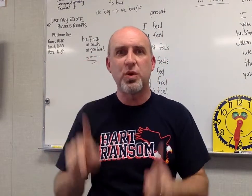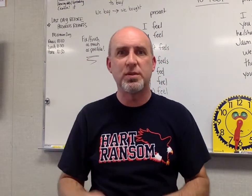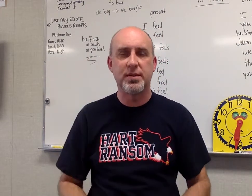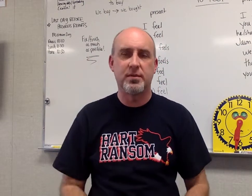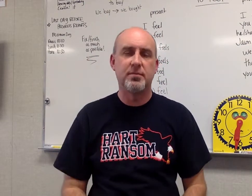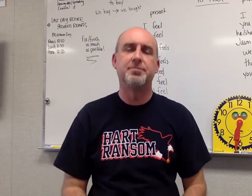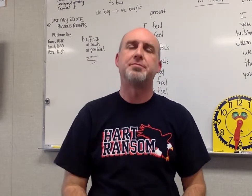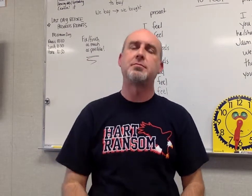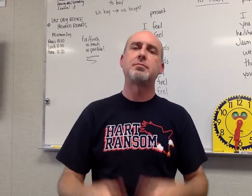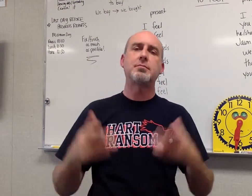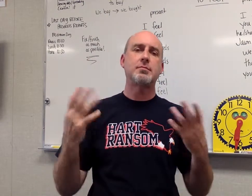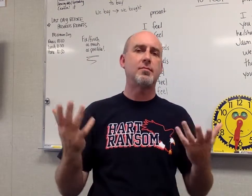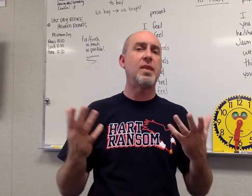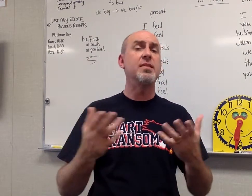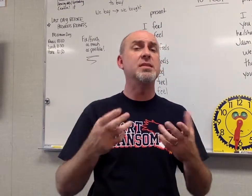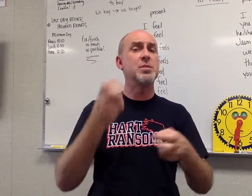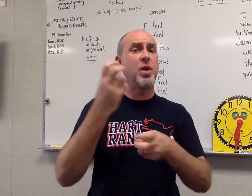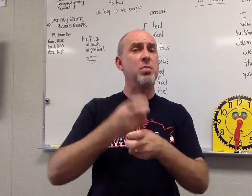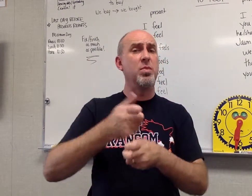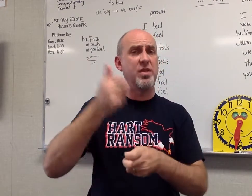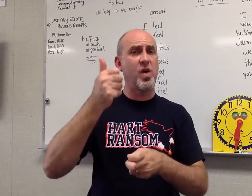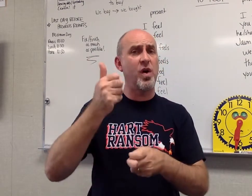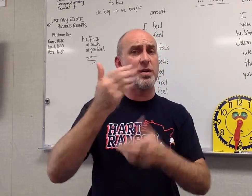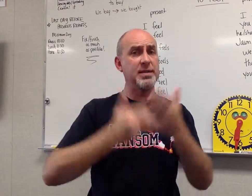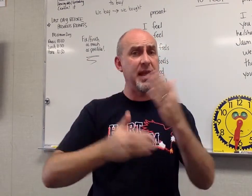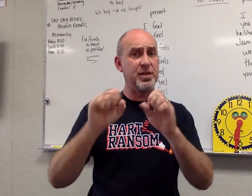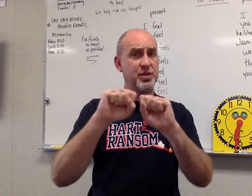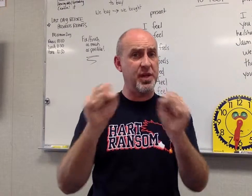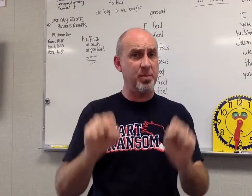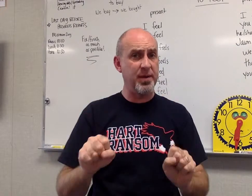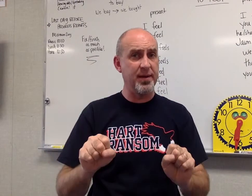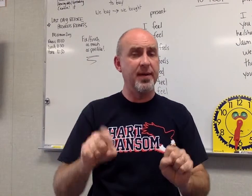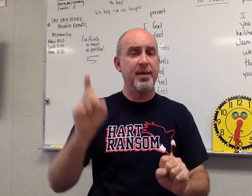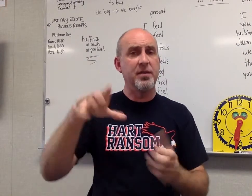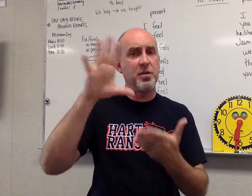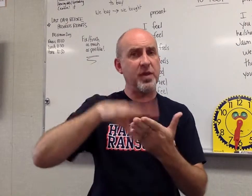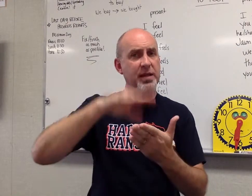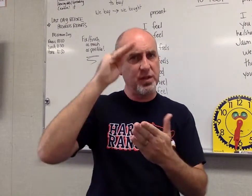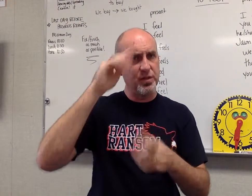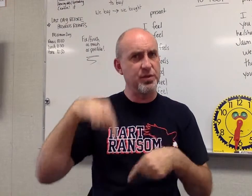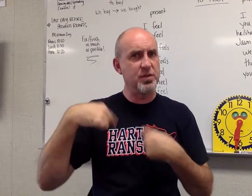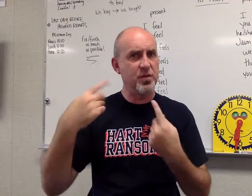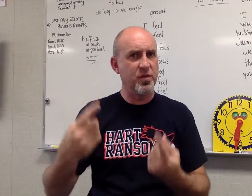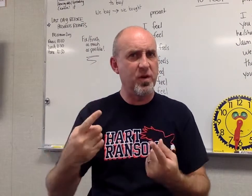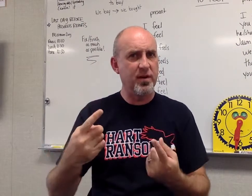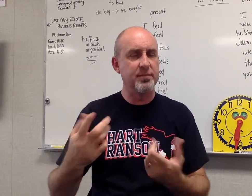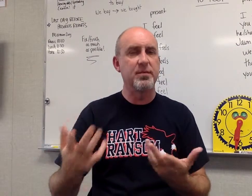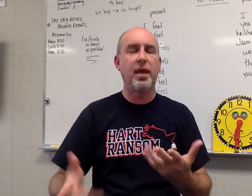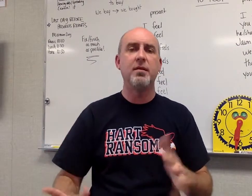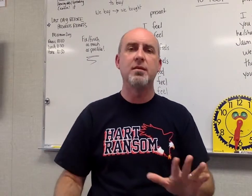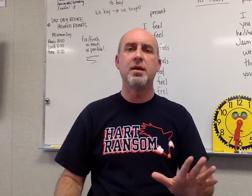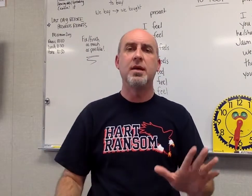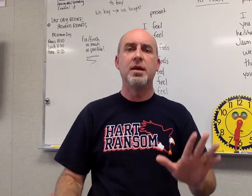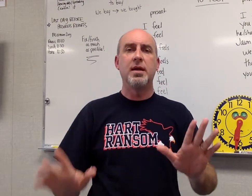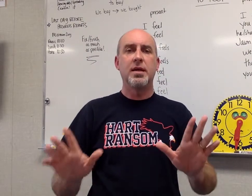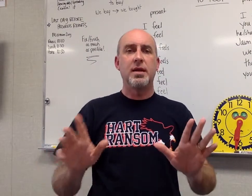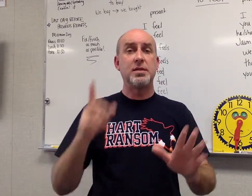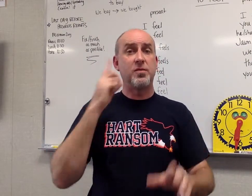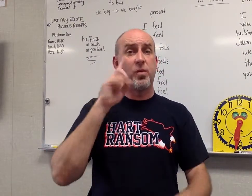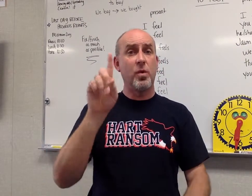person. This is probably the hardest hand shape that you've had to learn so far, okay? It's for